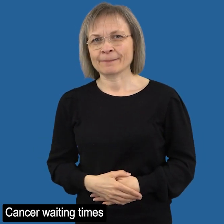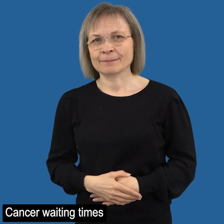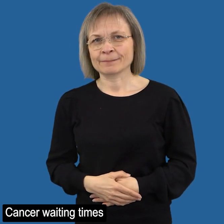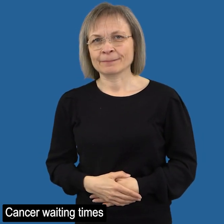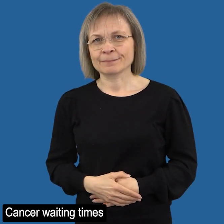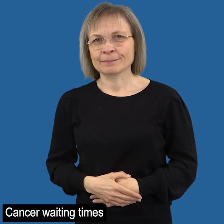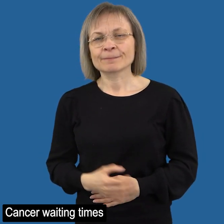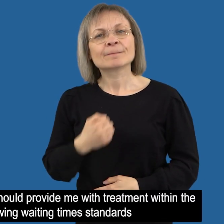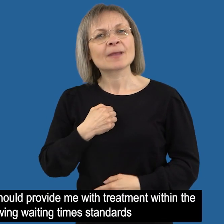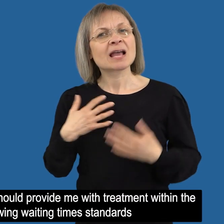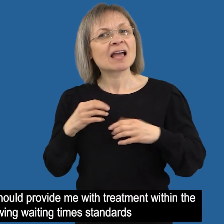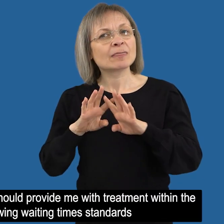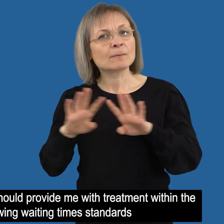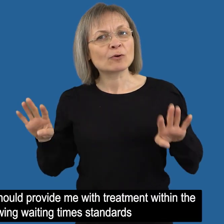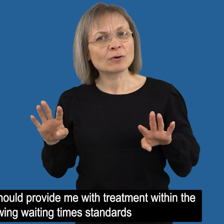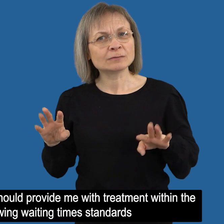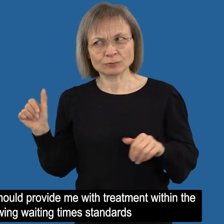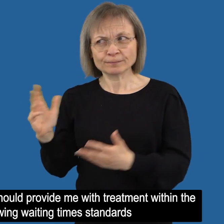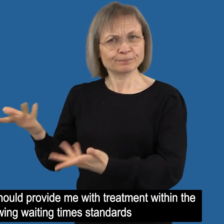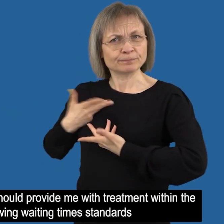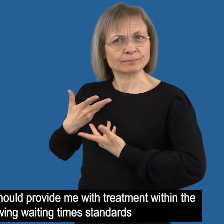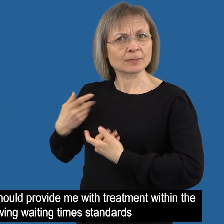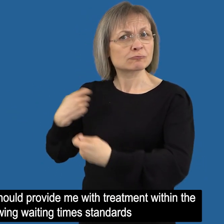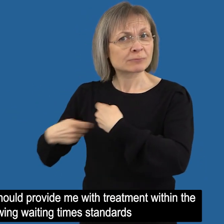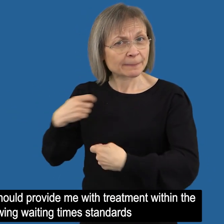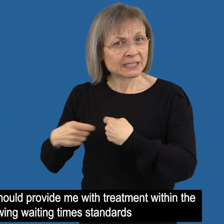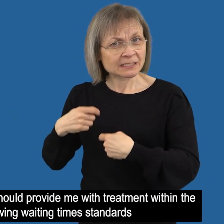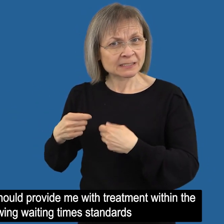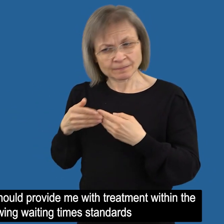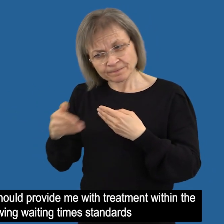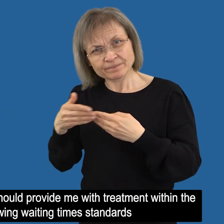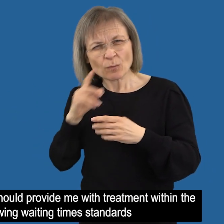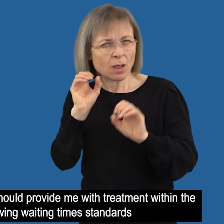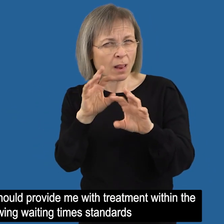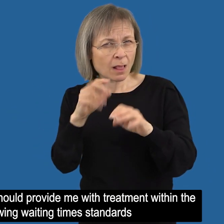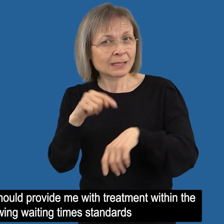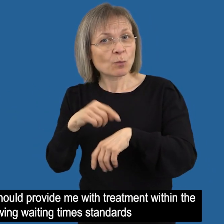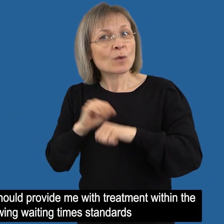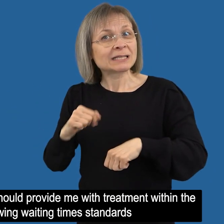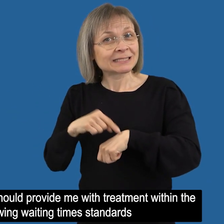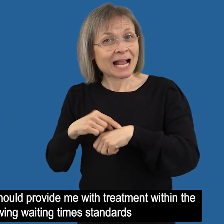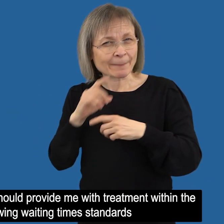Cancer waiting times. My health board should provide me with treatment within the following waiting time